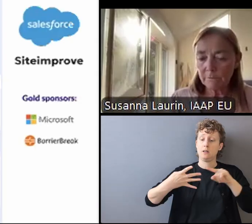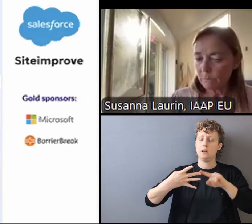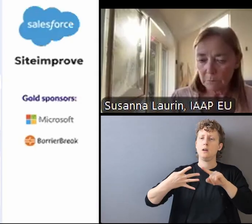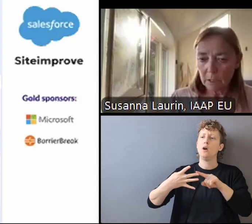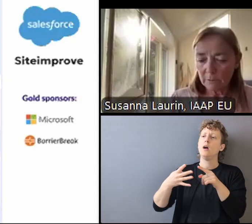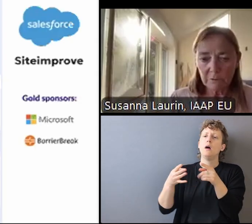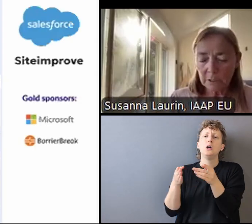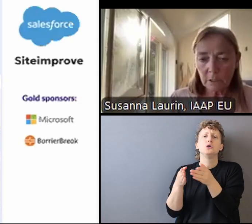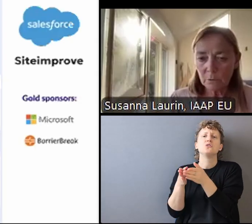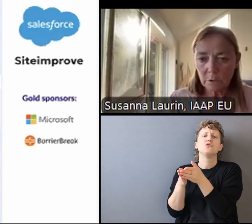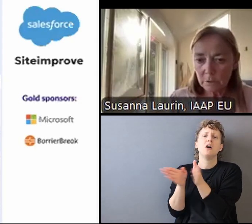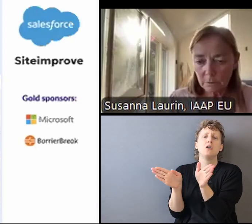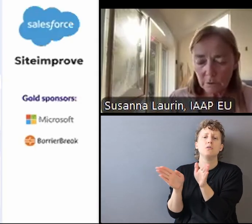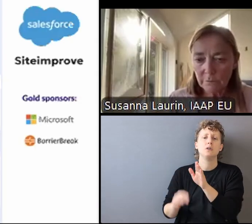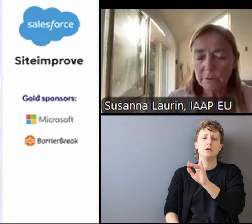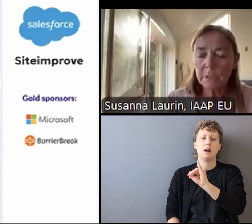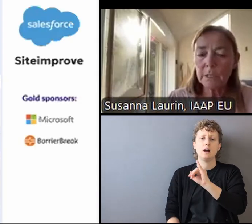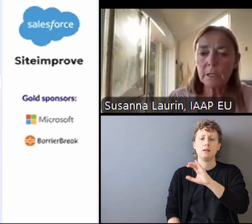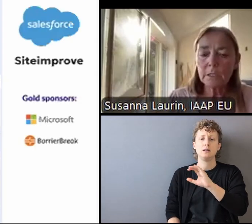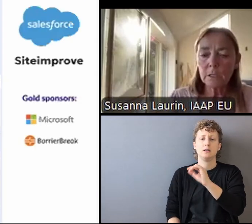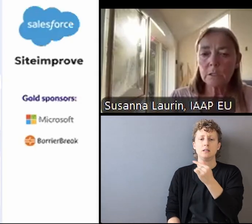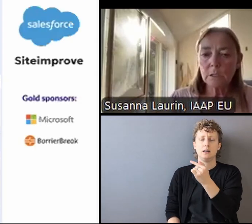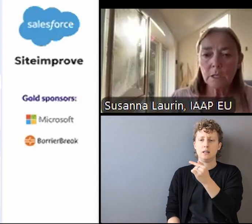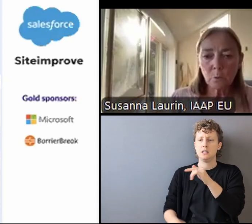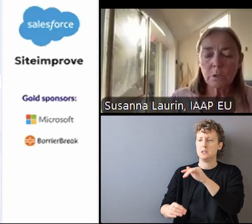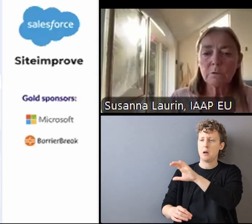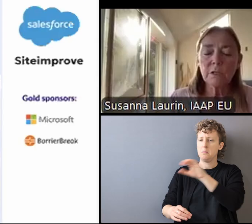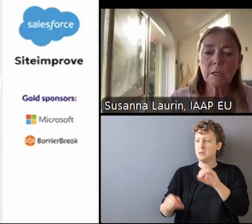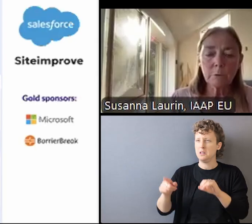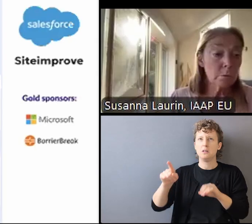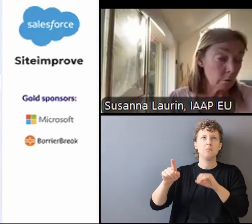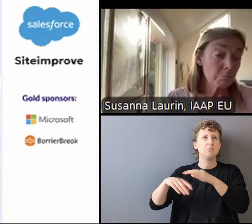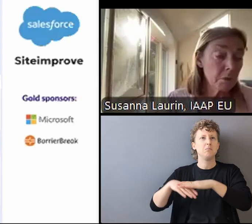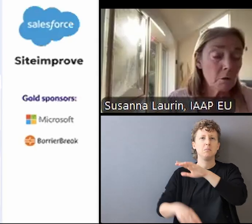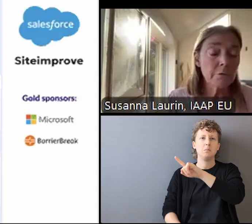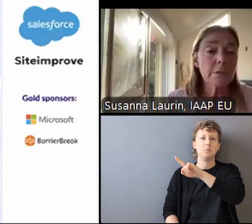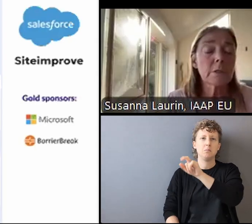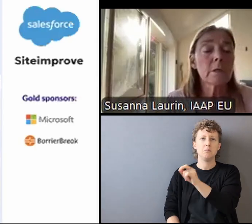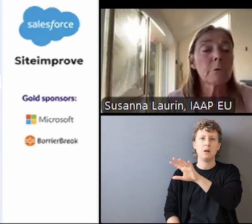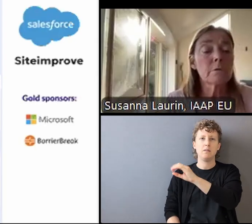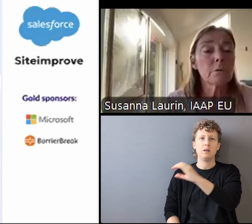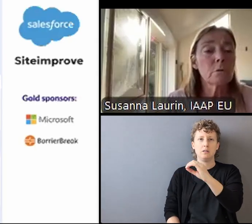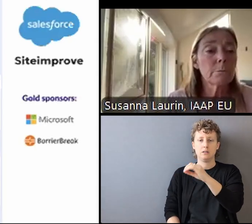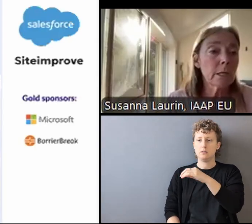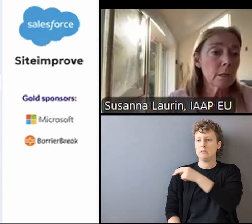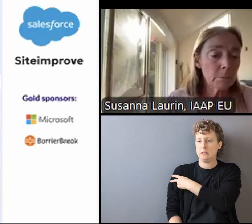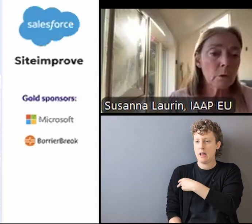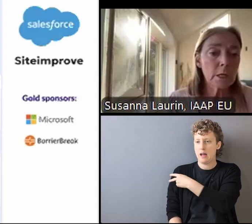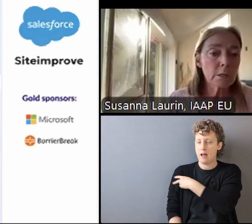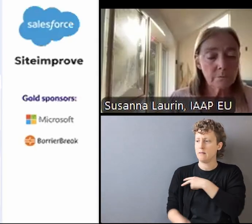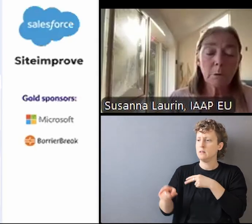that have, I think, 1,500 staff or something like that, and headquartered in Finland, but also offices in other parts of Europe.